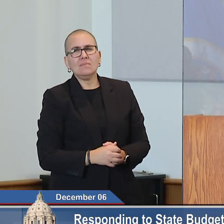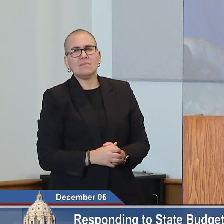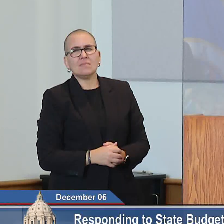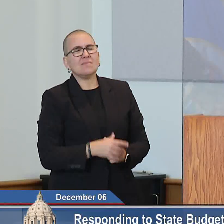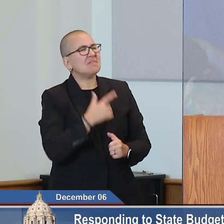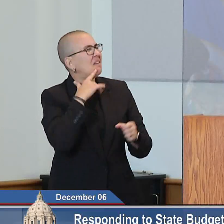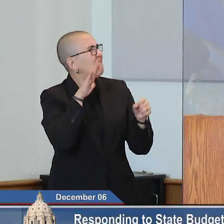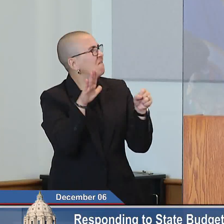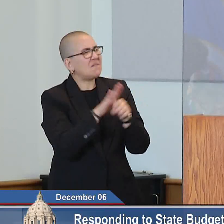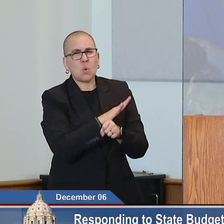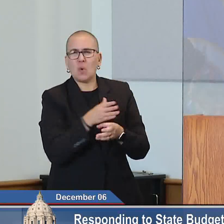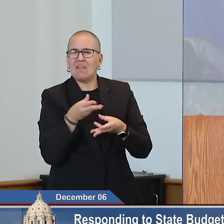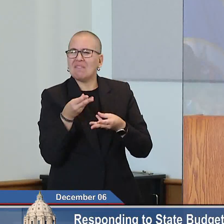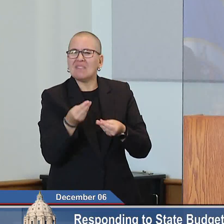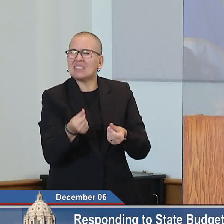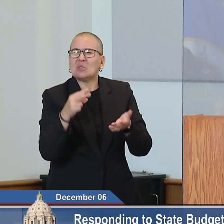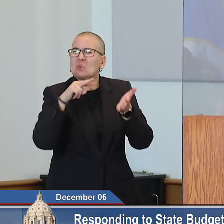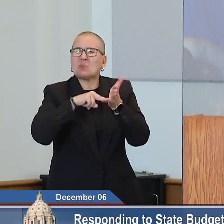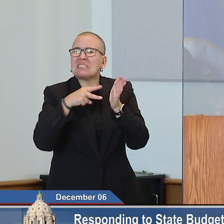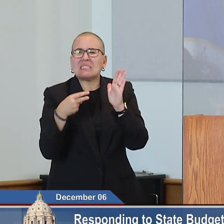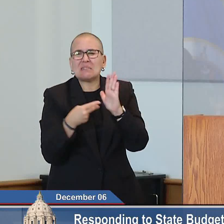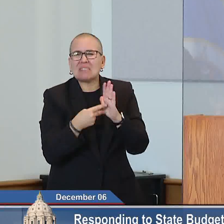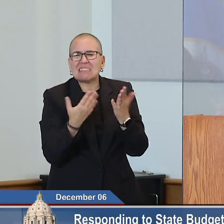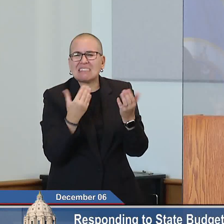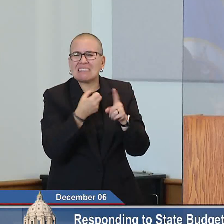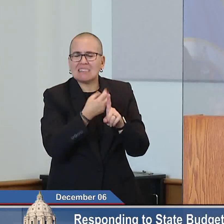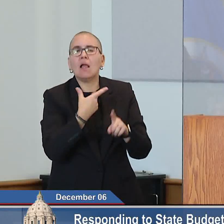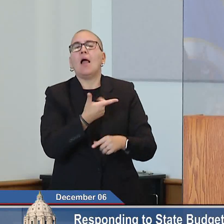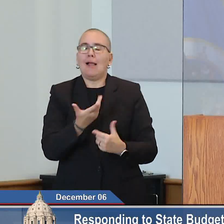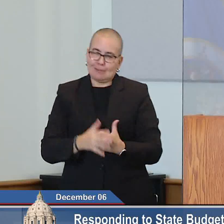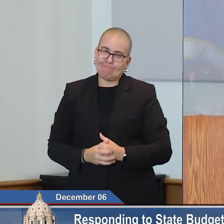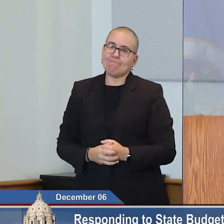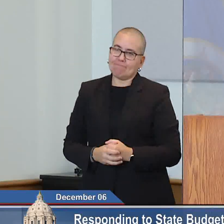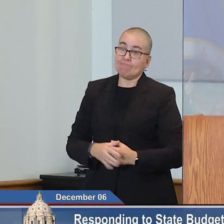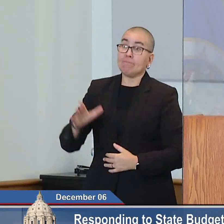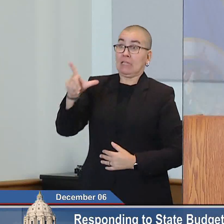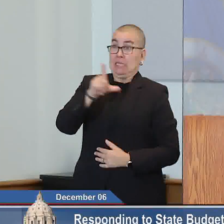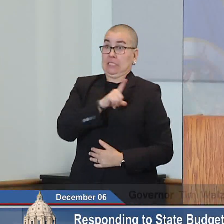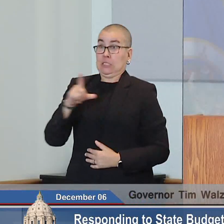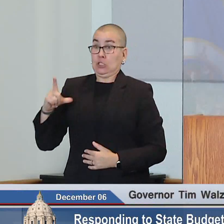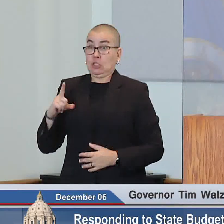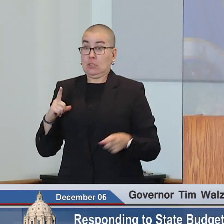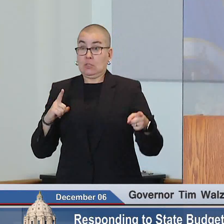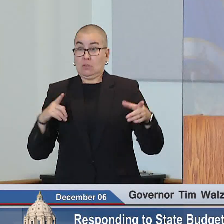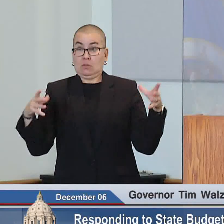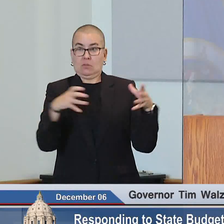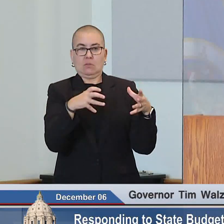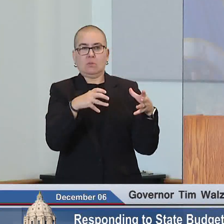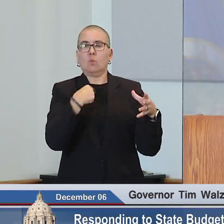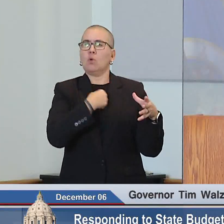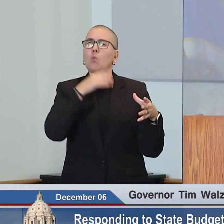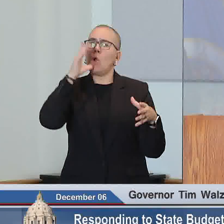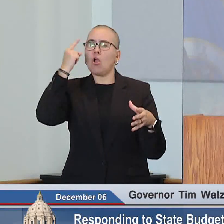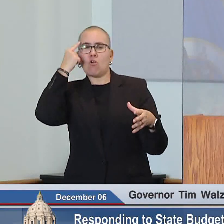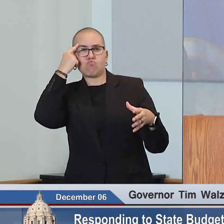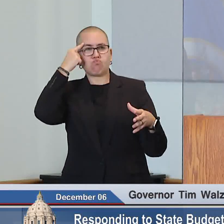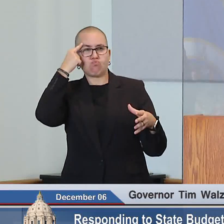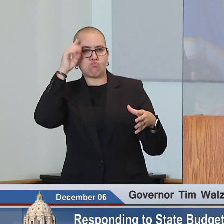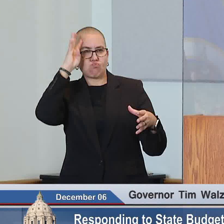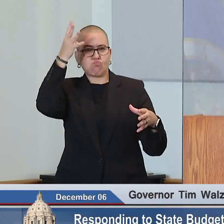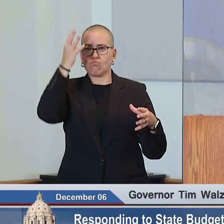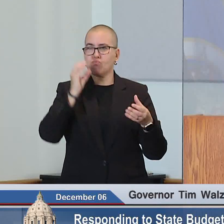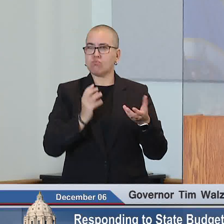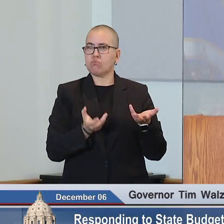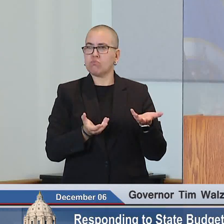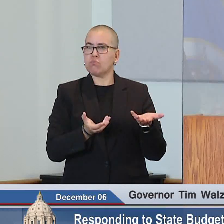a number in mind? Yeah, we will come with that when the legislature meets. But I think it's the biggest thing when we talk to people about this. When I myself talk